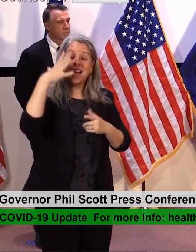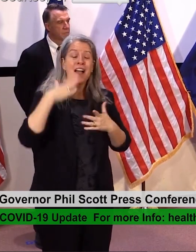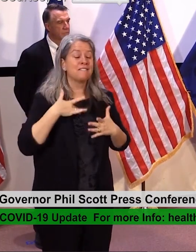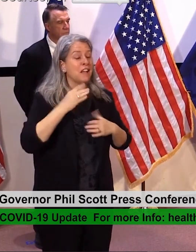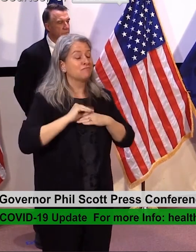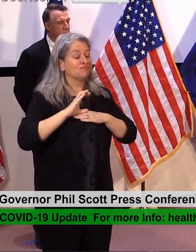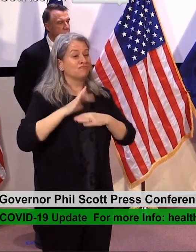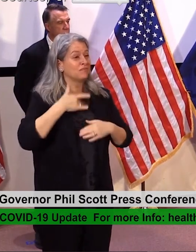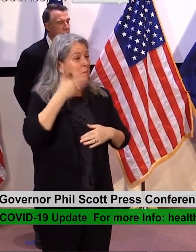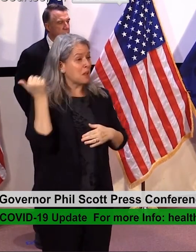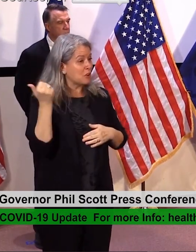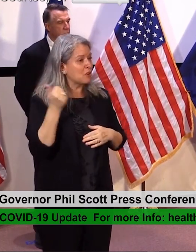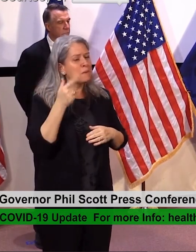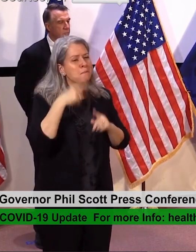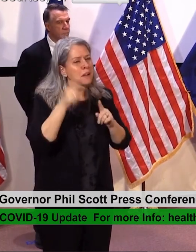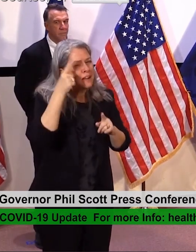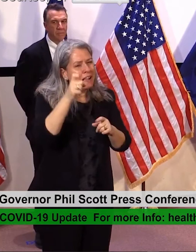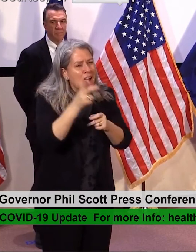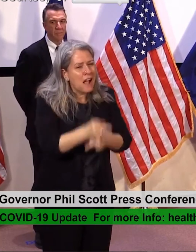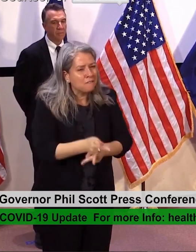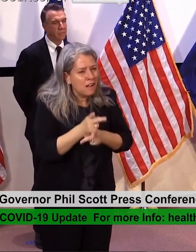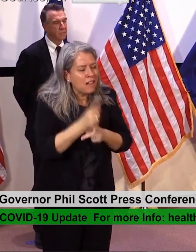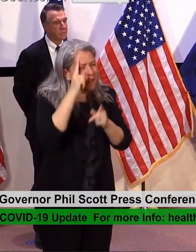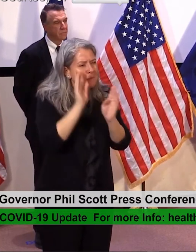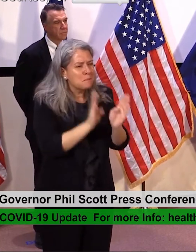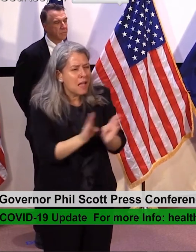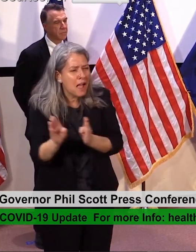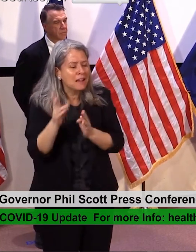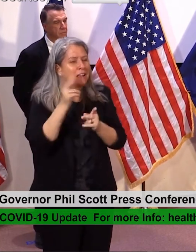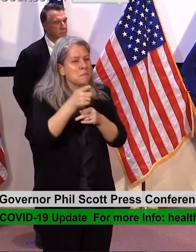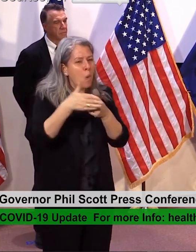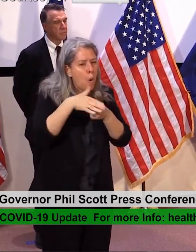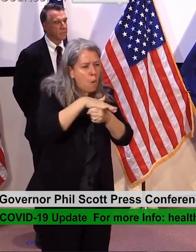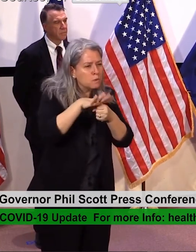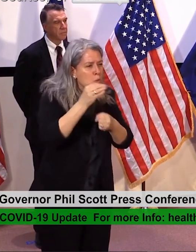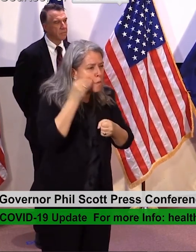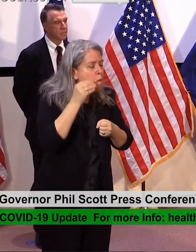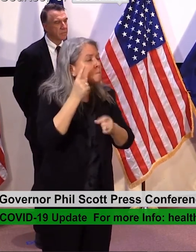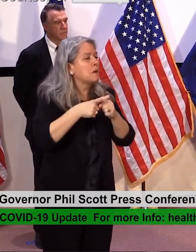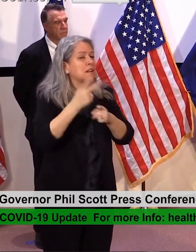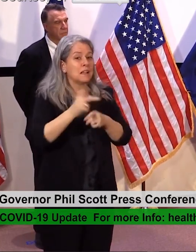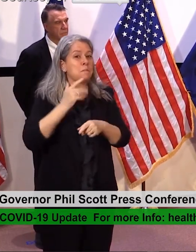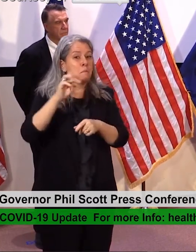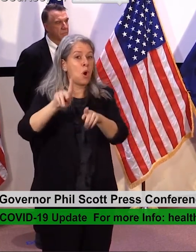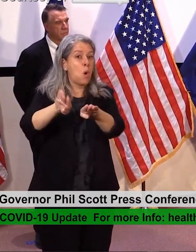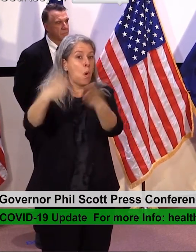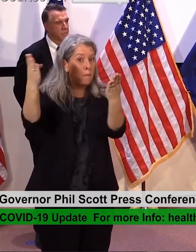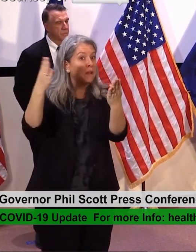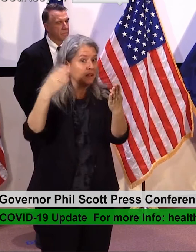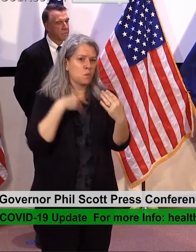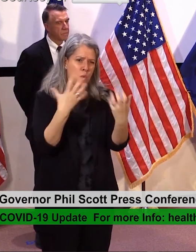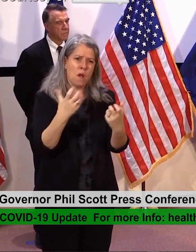With a bit of consideration and planning, we can keep nature close, keep our parks and our trails open, and keep ourselves and our families